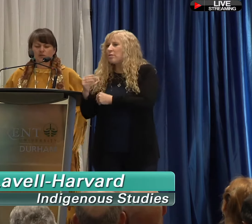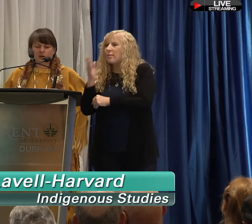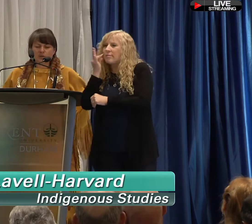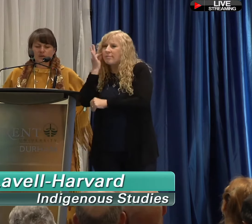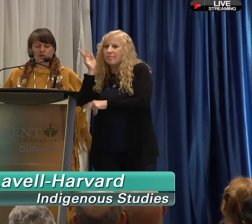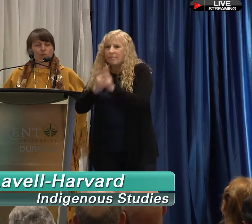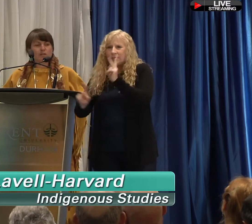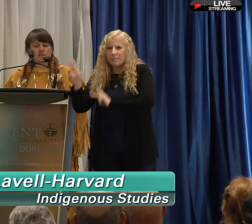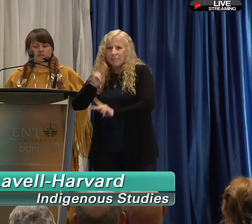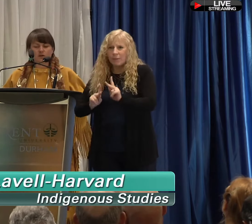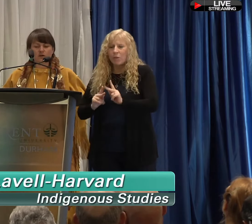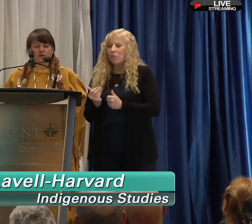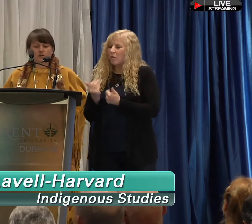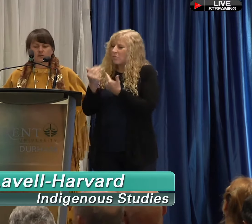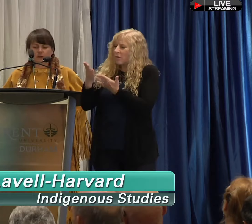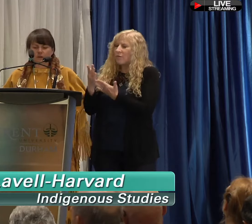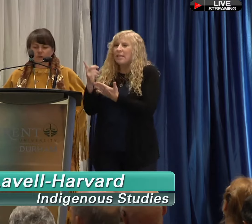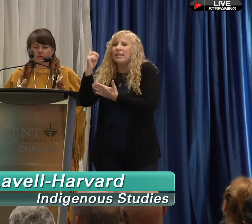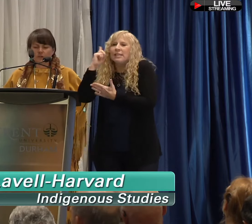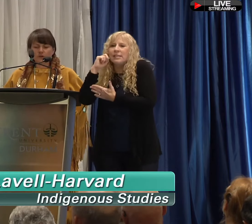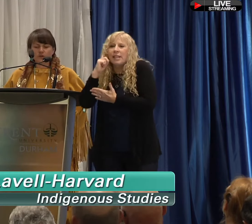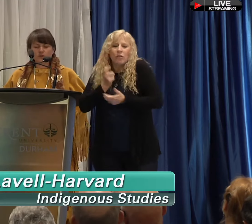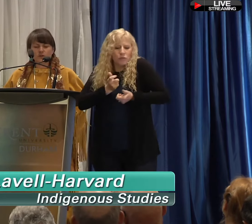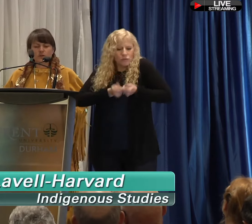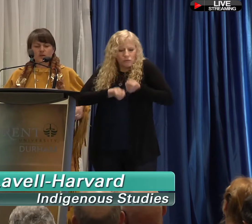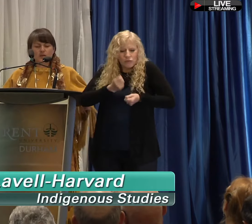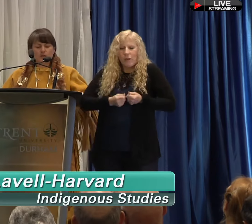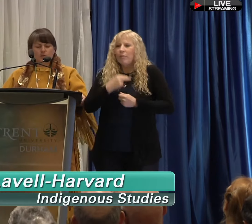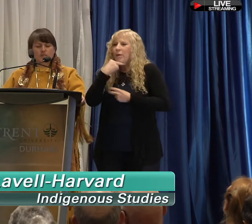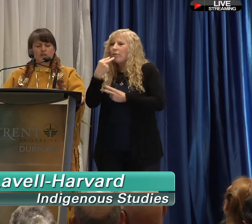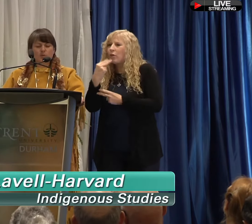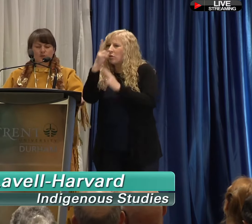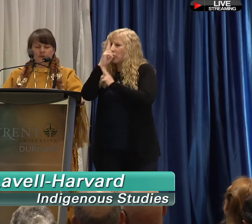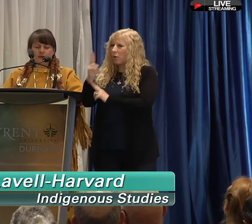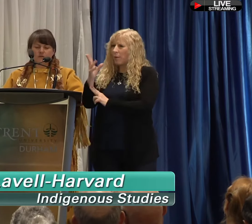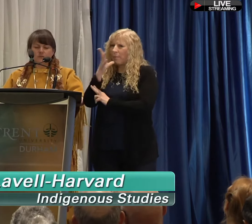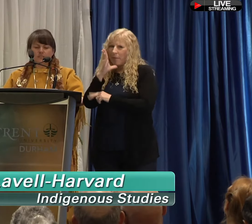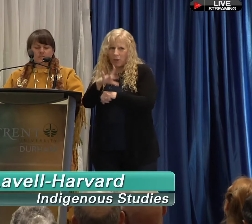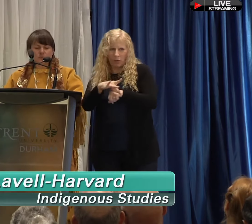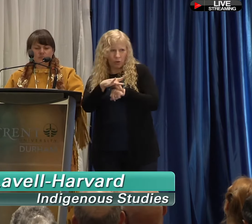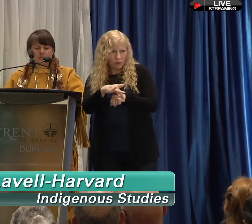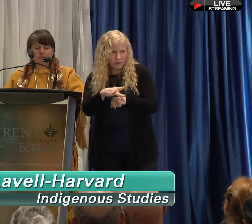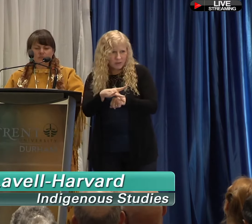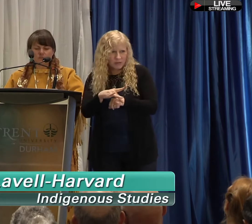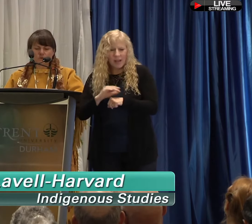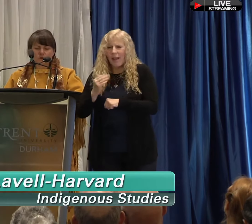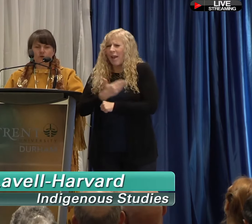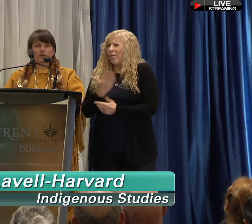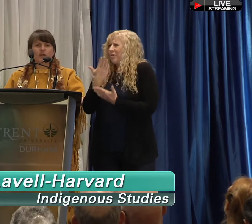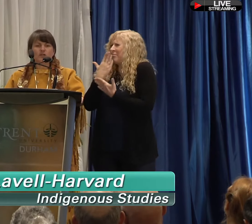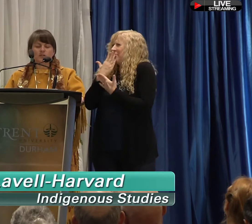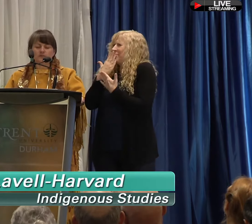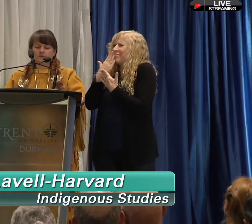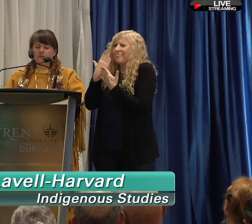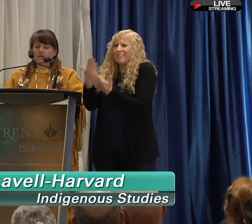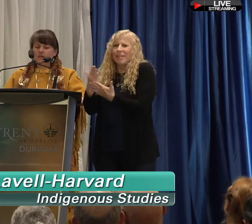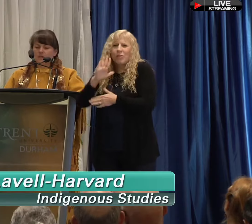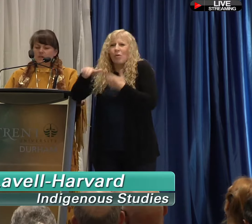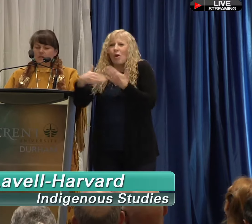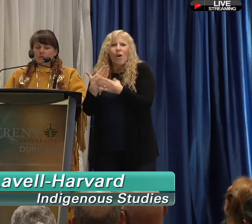sound of the drum and our voices to honor our Mother, the Earth. We send our profound and deepest thanks to all